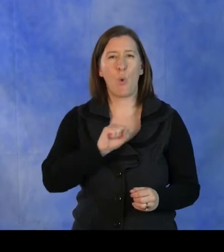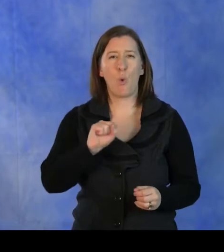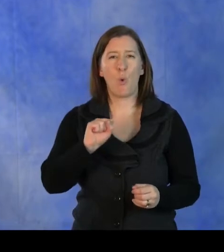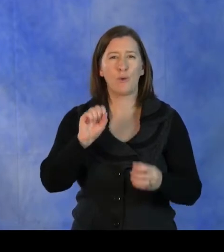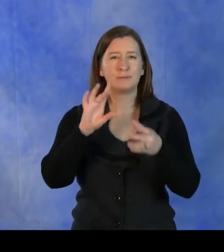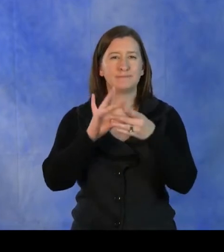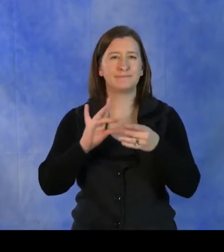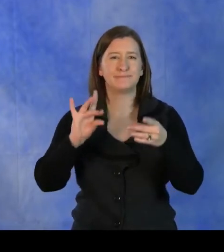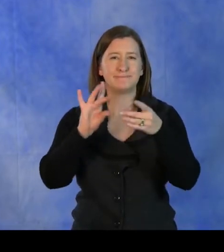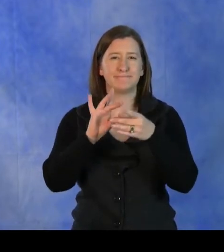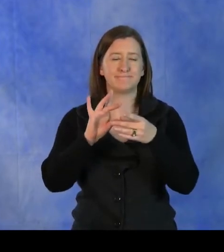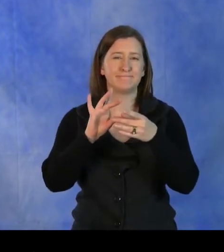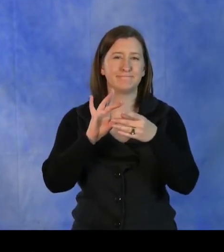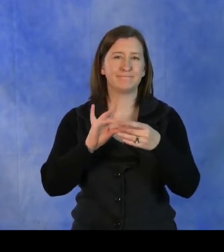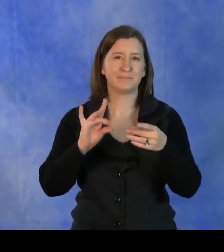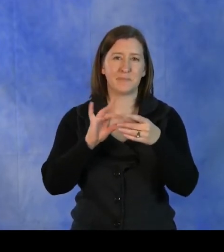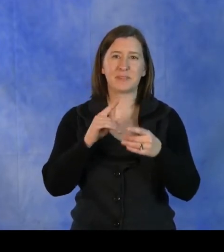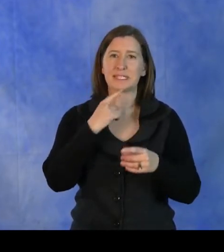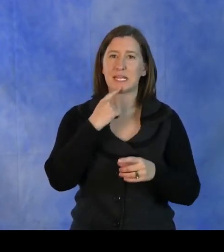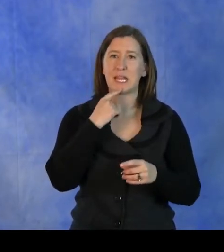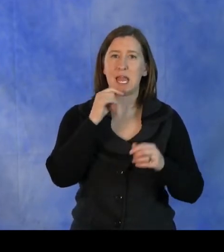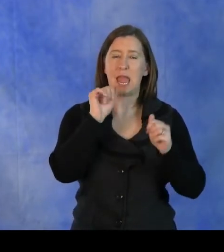materials.